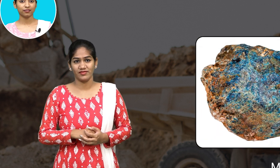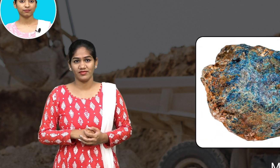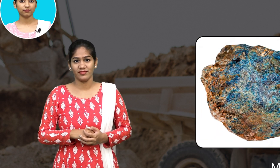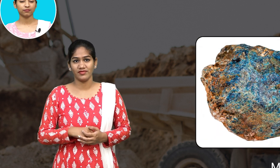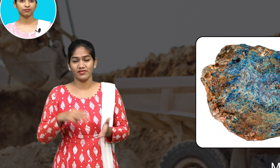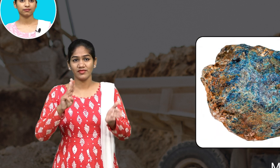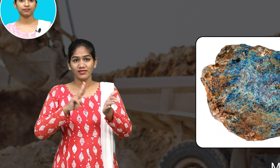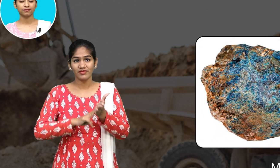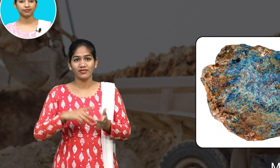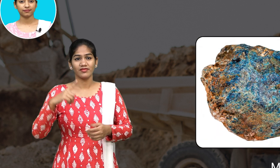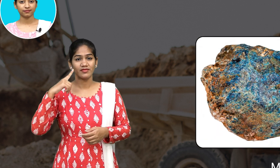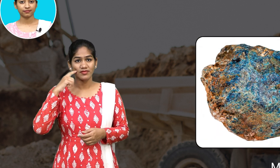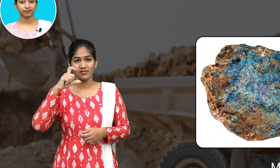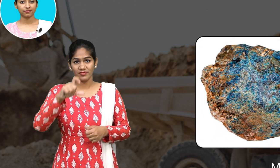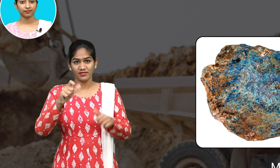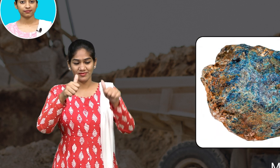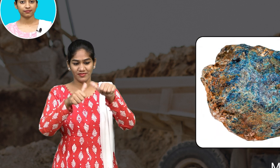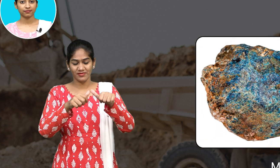mica